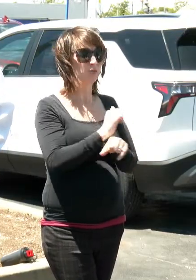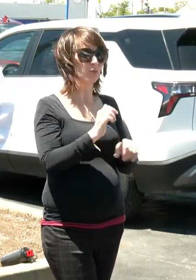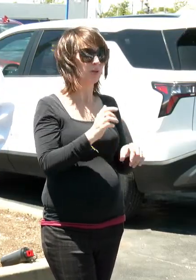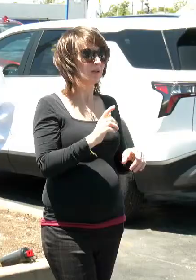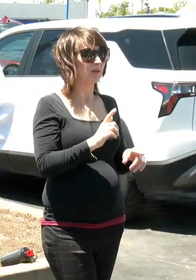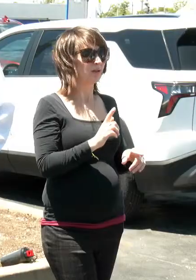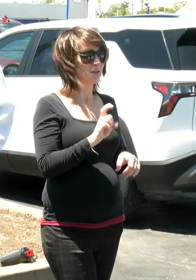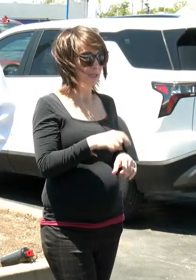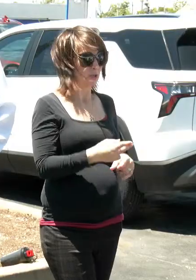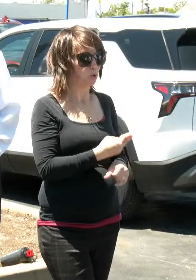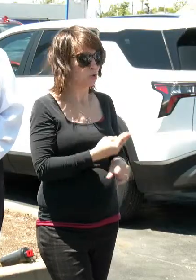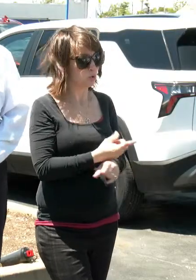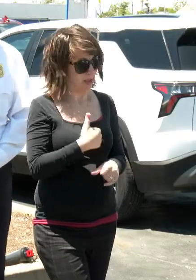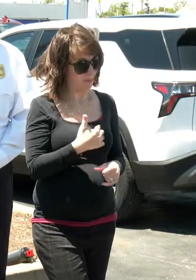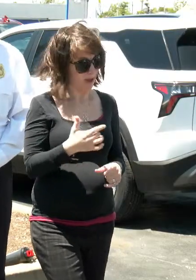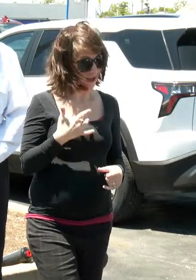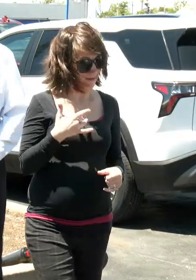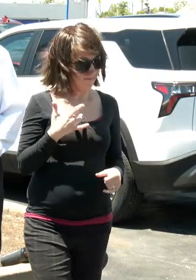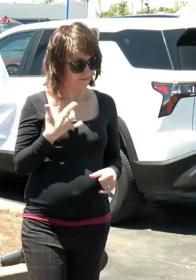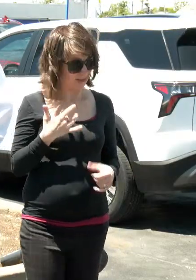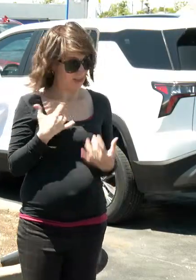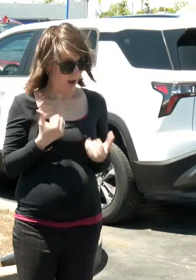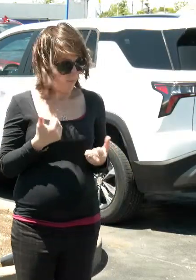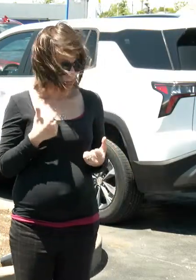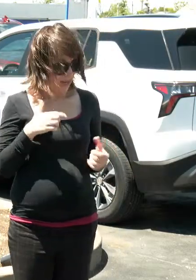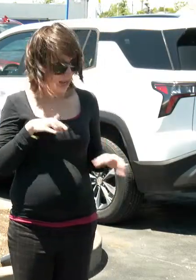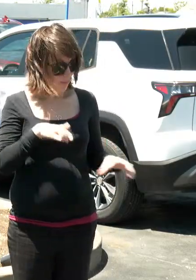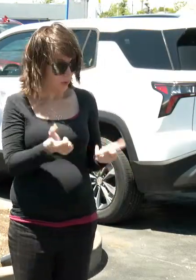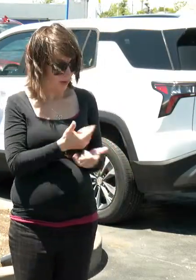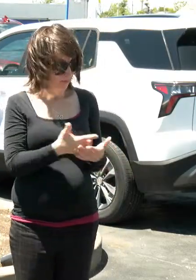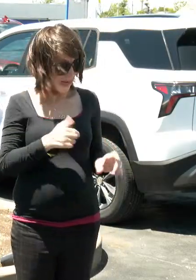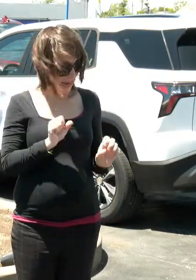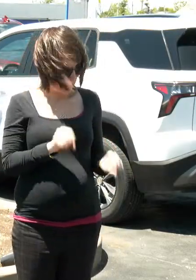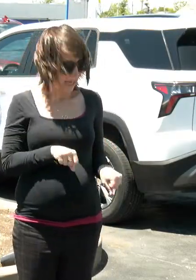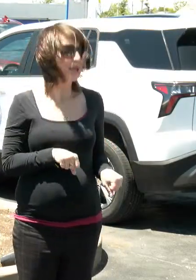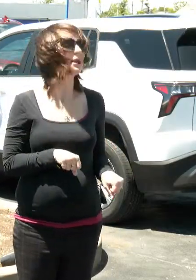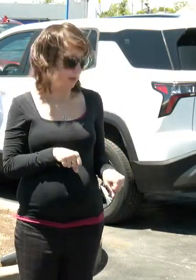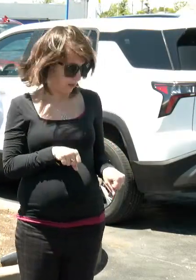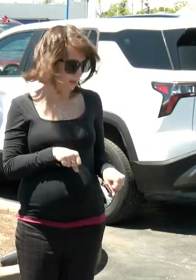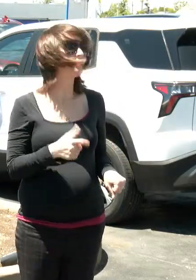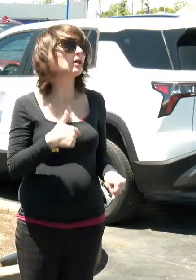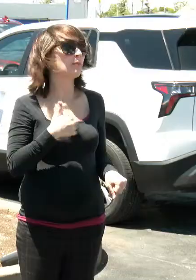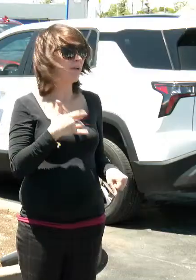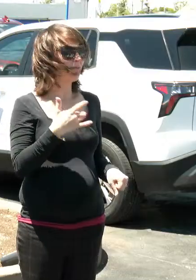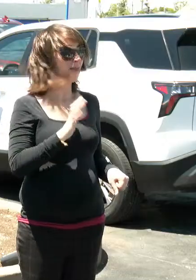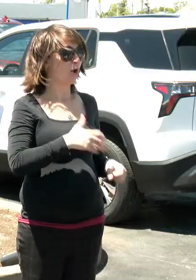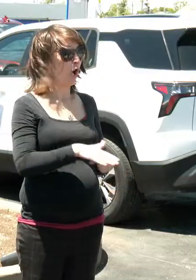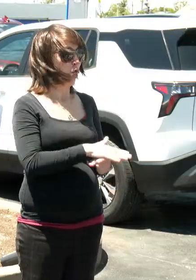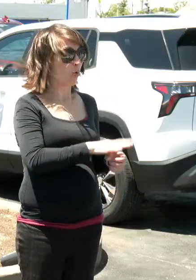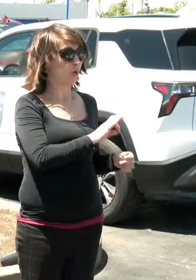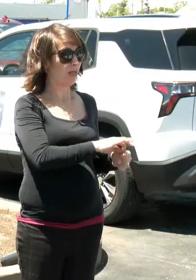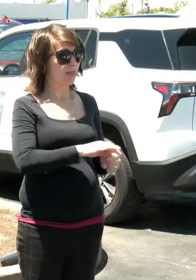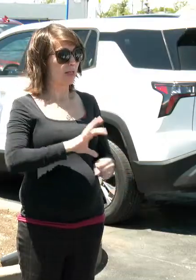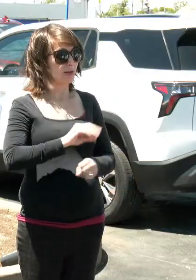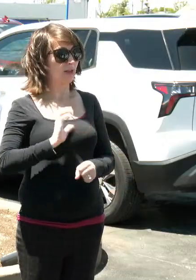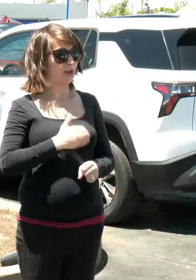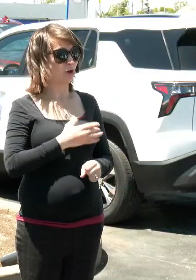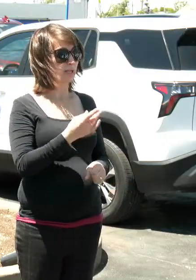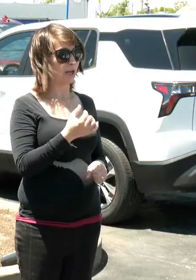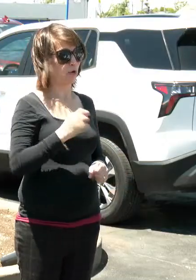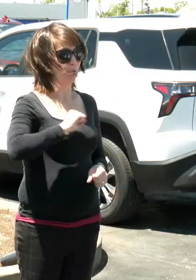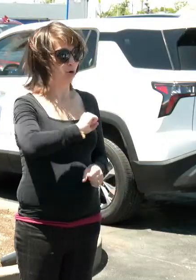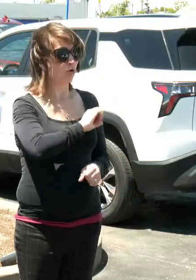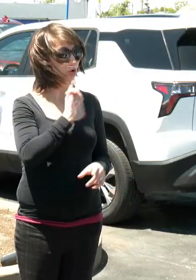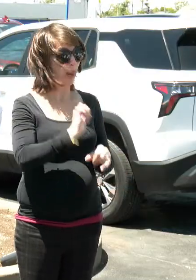that we are doing everything we can? Absolutely. Do I have confidence that our governor and our local electeds, our senators and our congressmen are doing